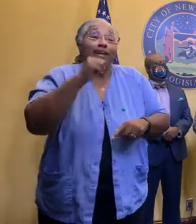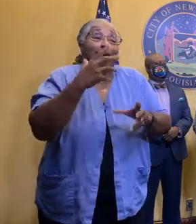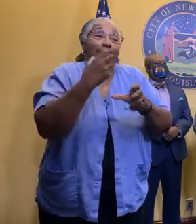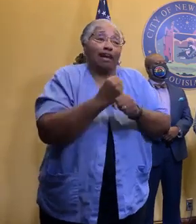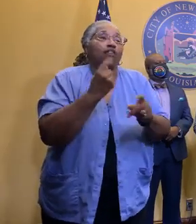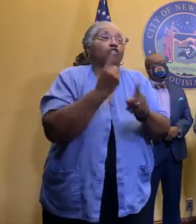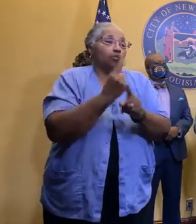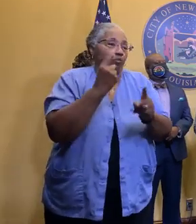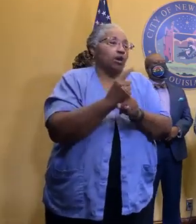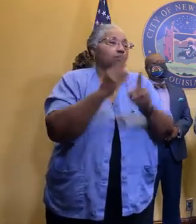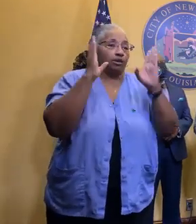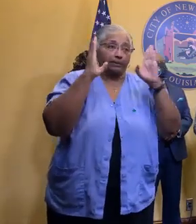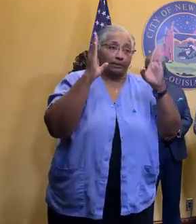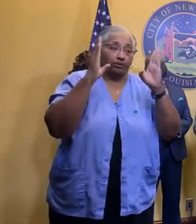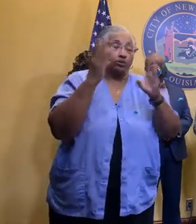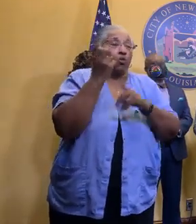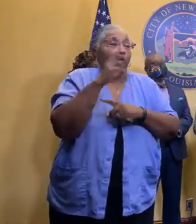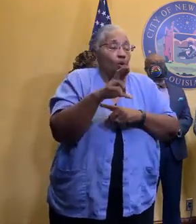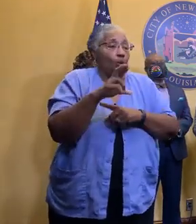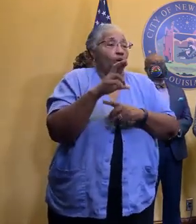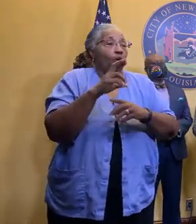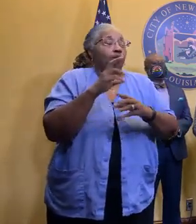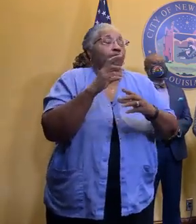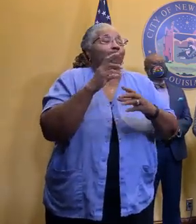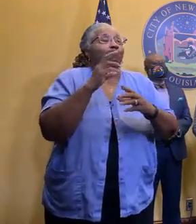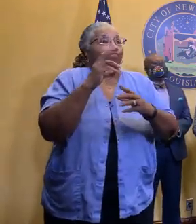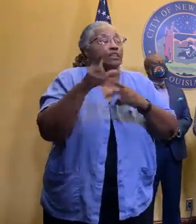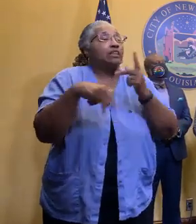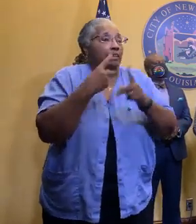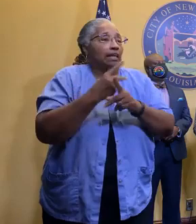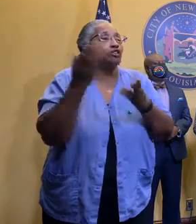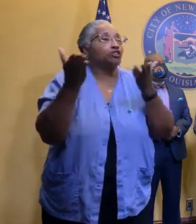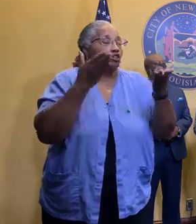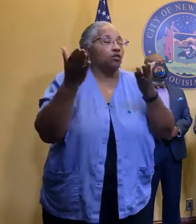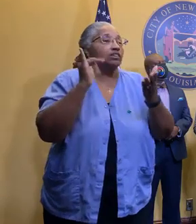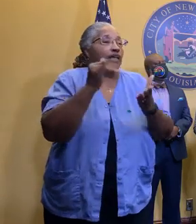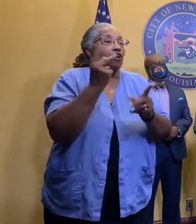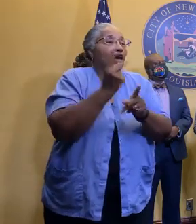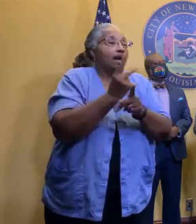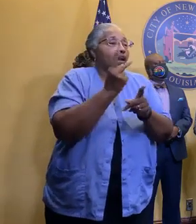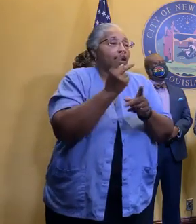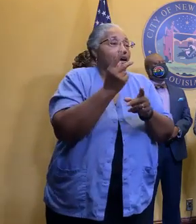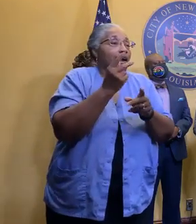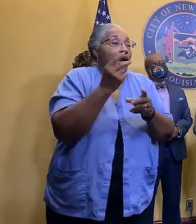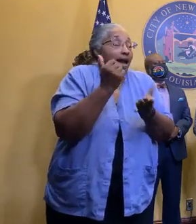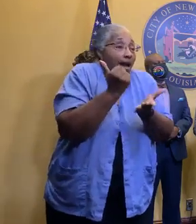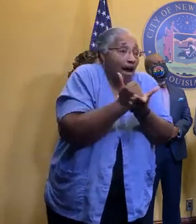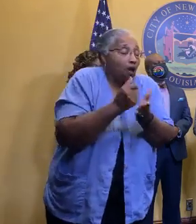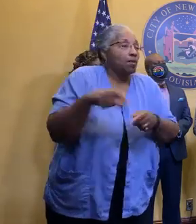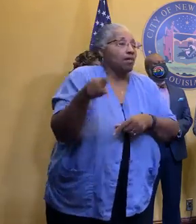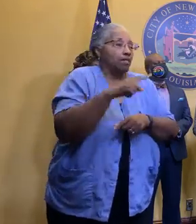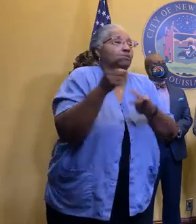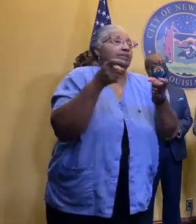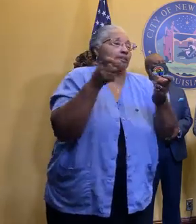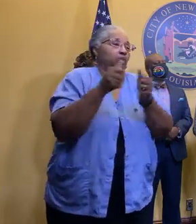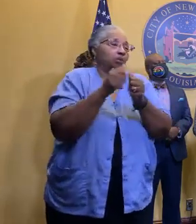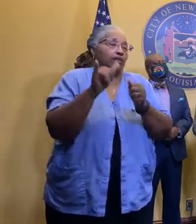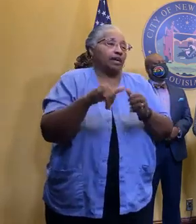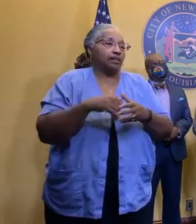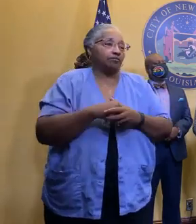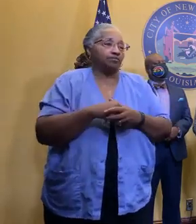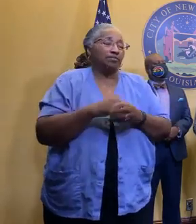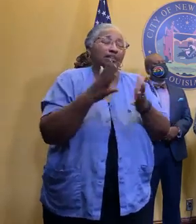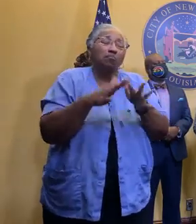the intervention services that are necessary to bring people out of those places of trauma. So it's incumbent upon us all to